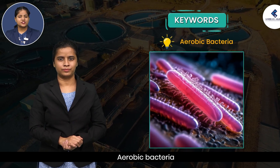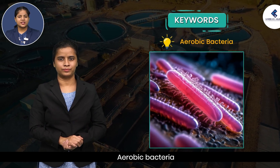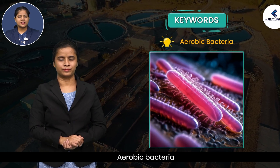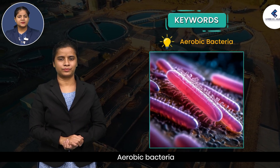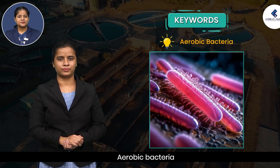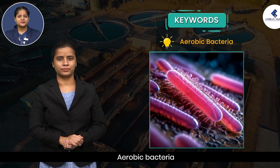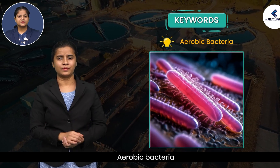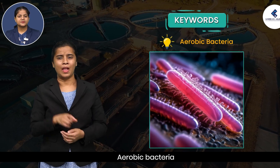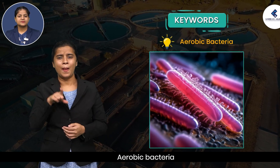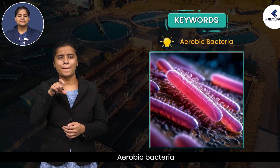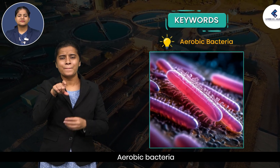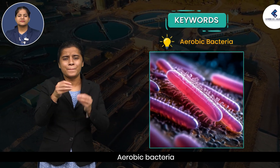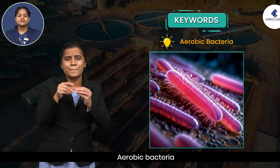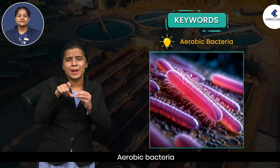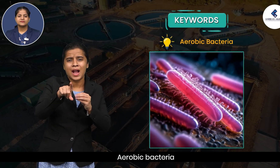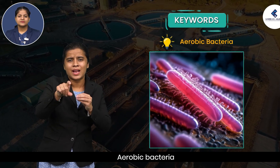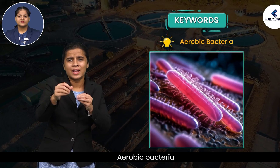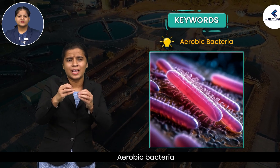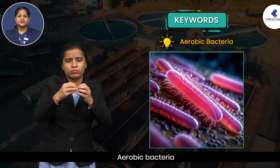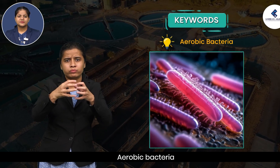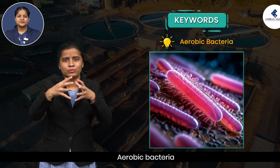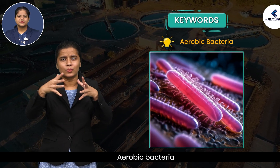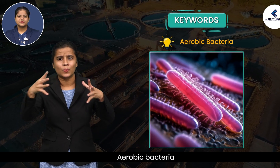aerobic bacteria,